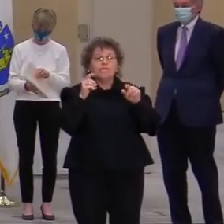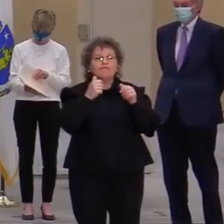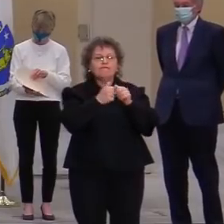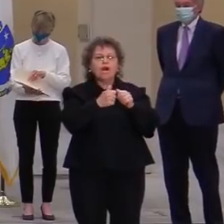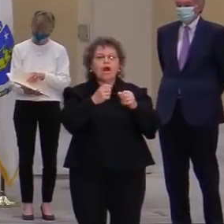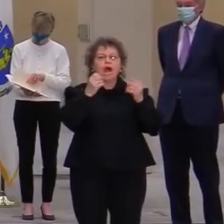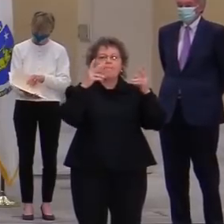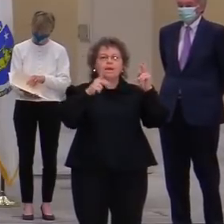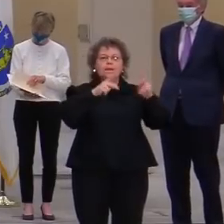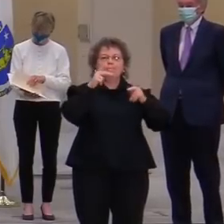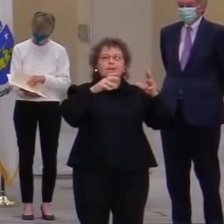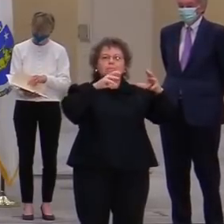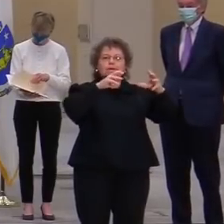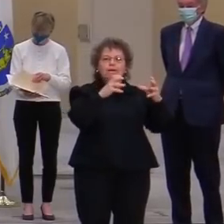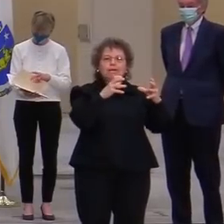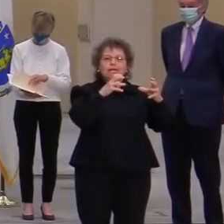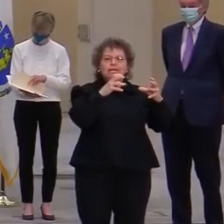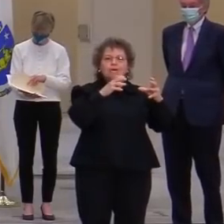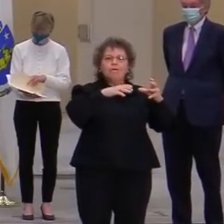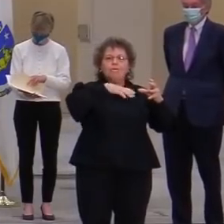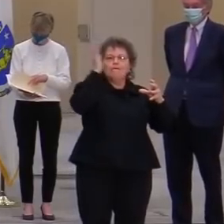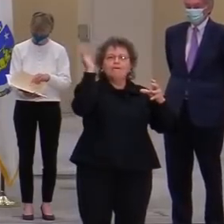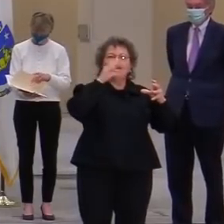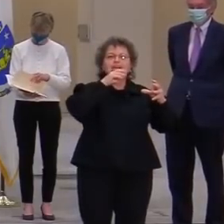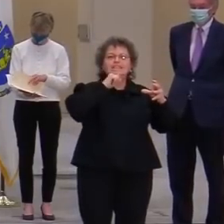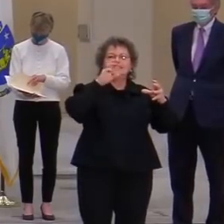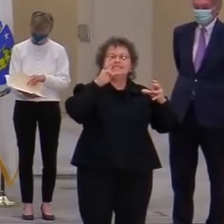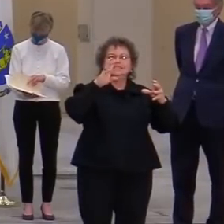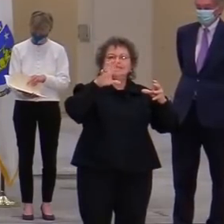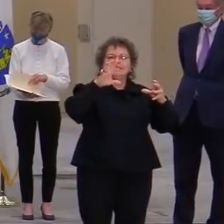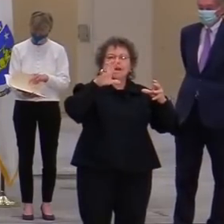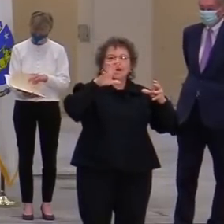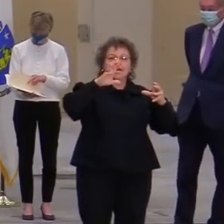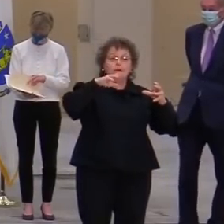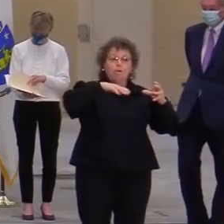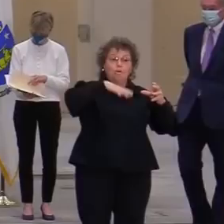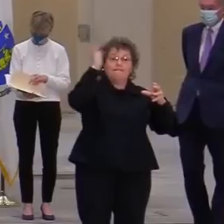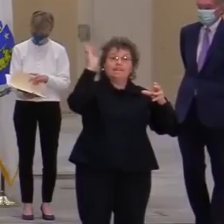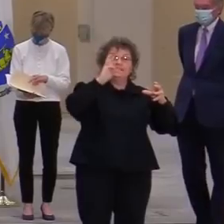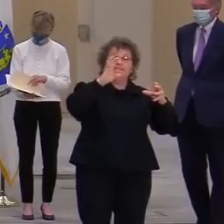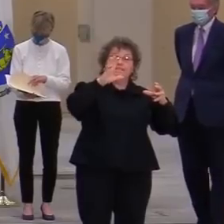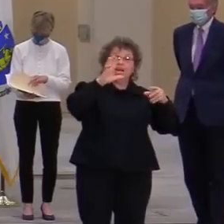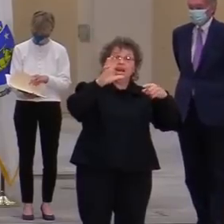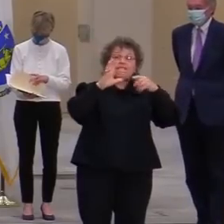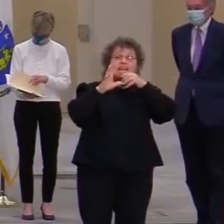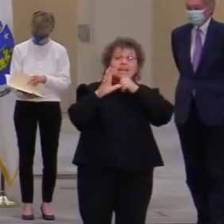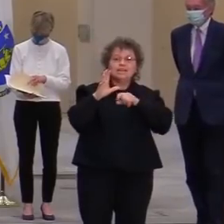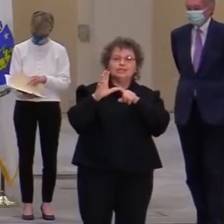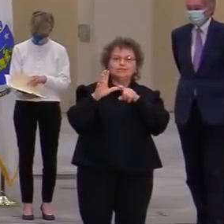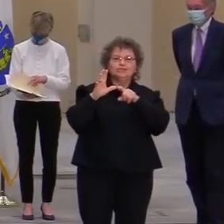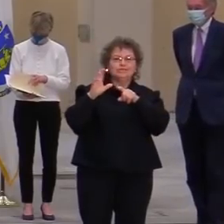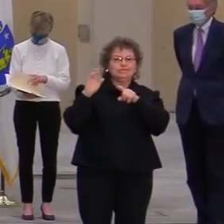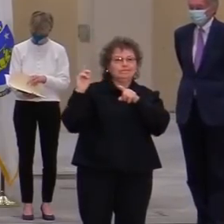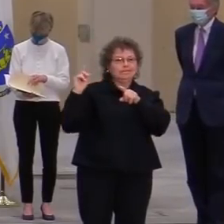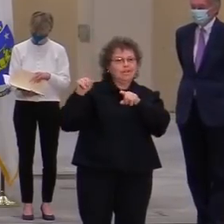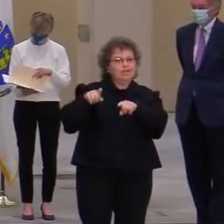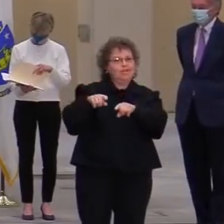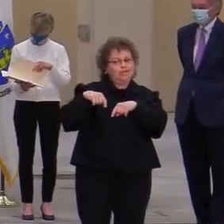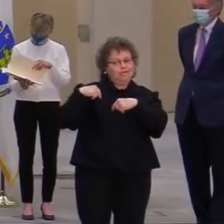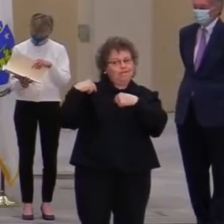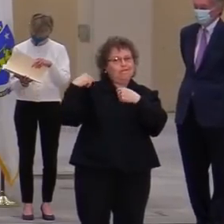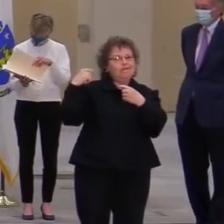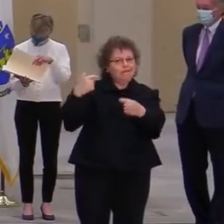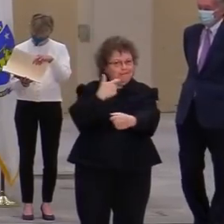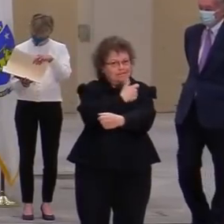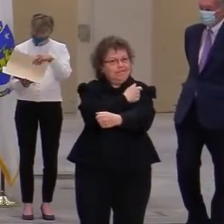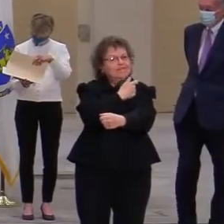their population in each county is over the age of 65, because that is the population that, for the most part, has been eligible the longest since this